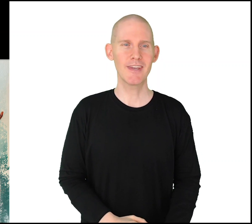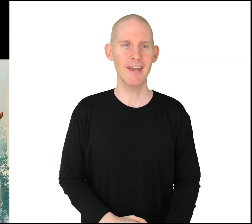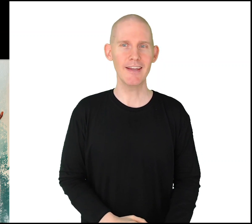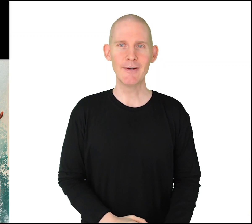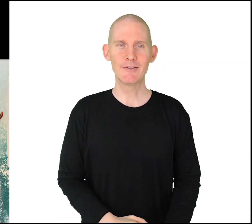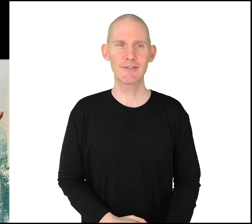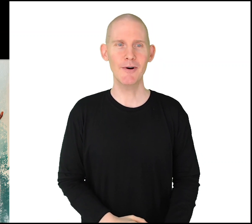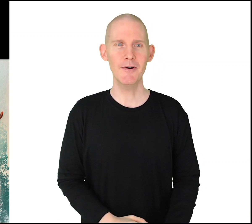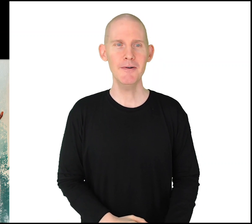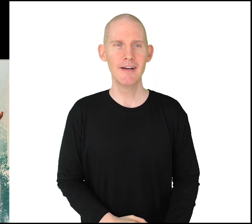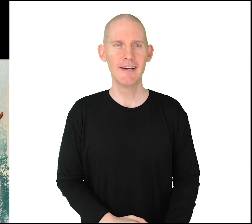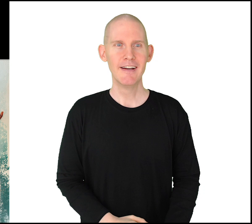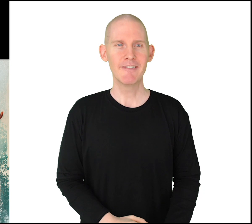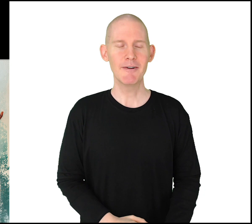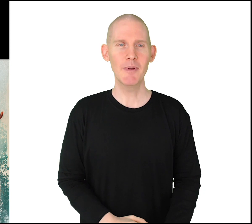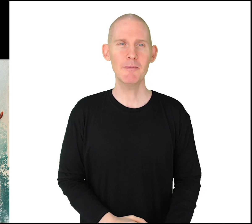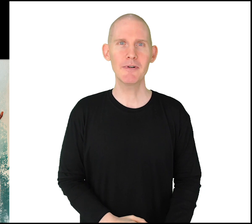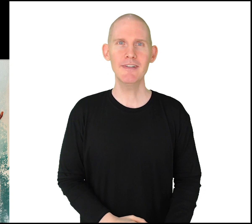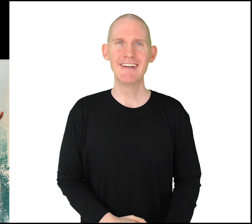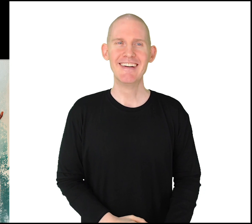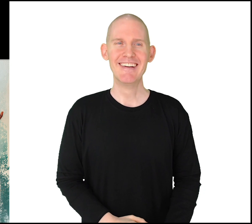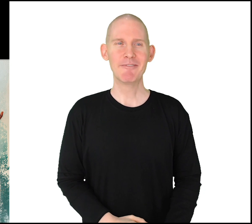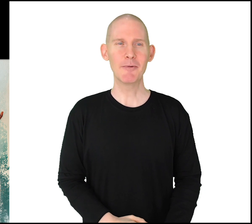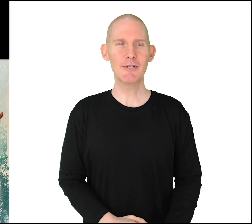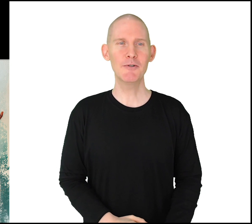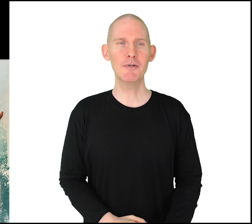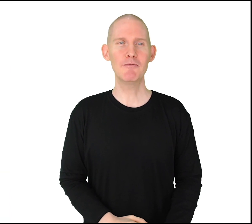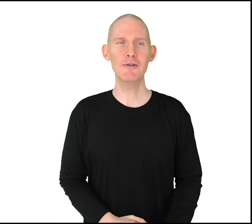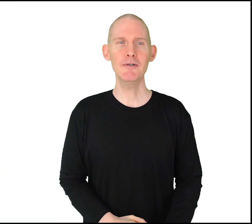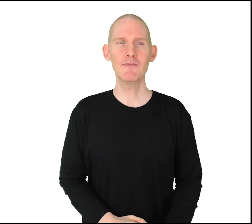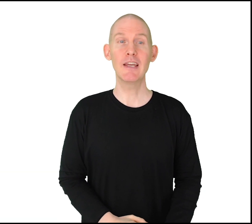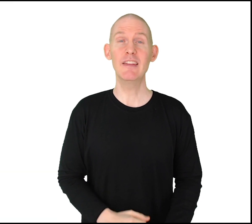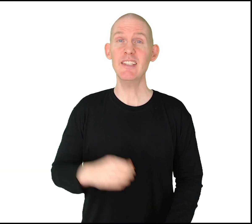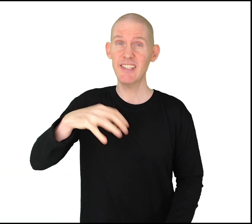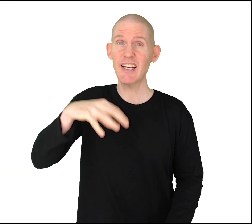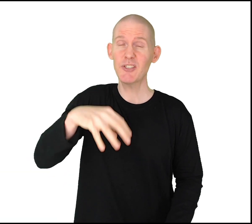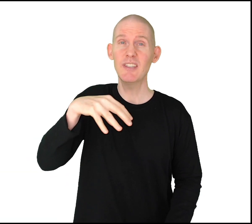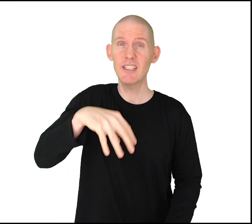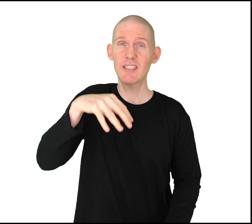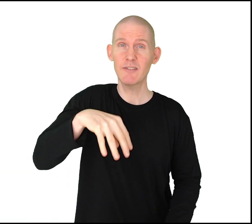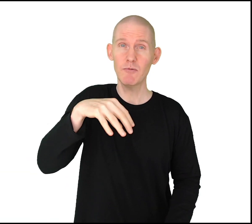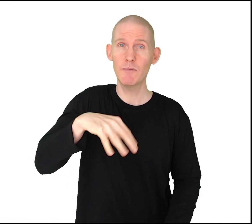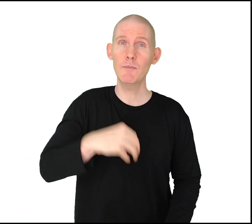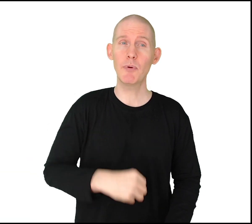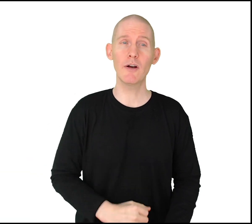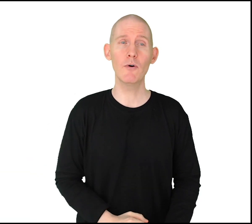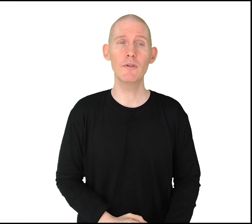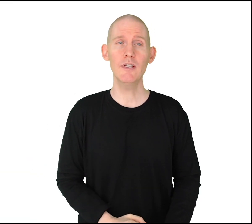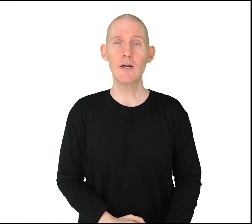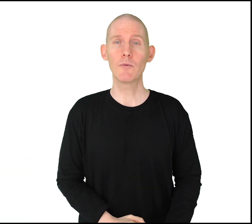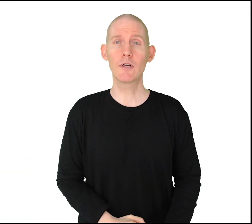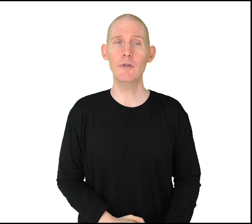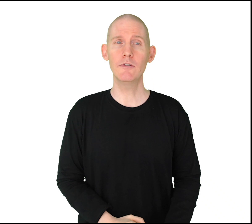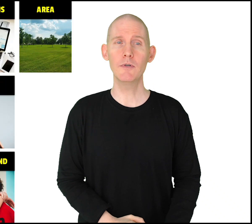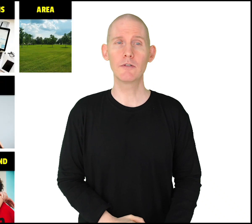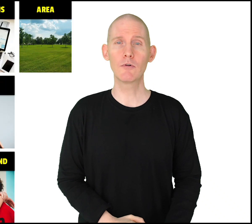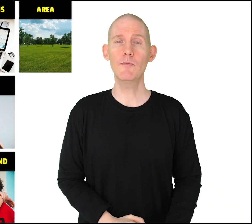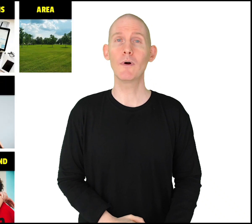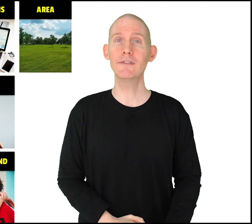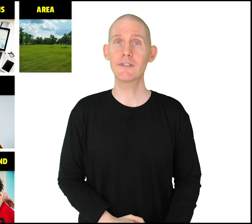Okay, so remember, when we do a review, in this section, this review part only, we're going to be doing Group 1